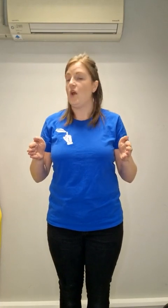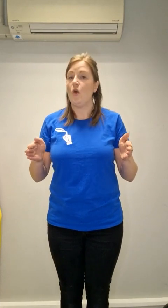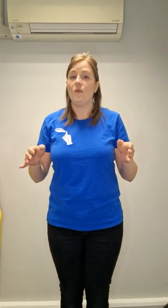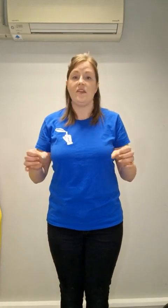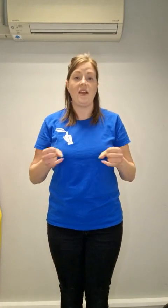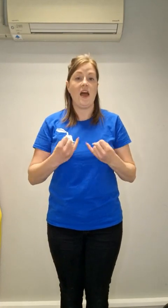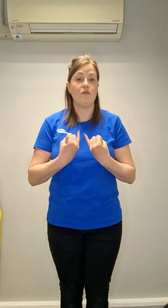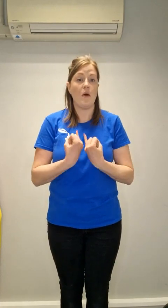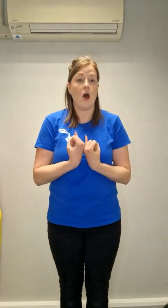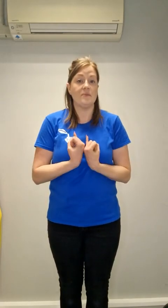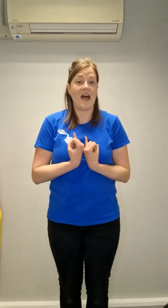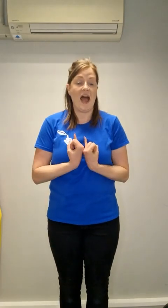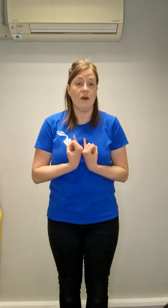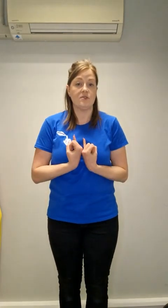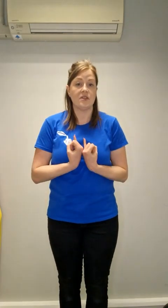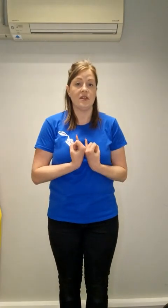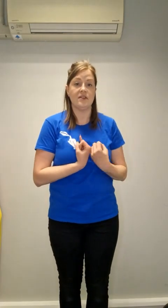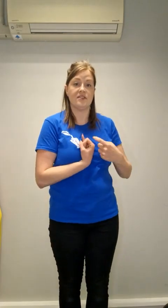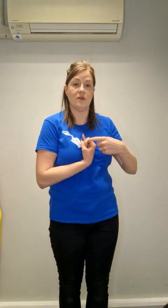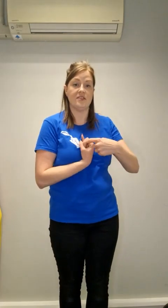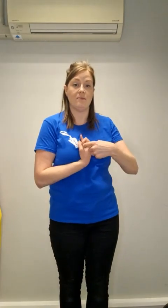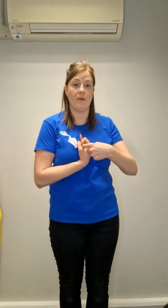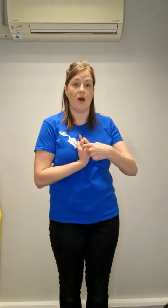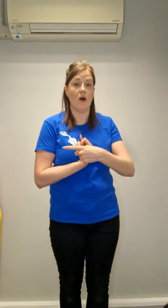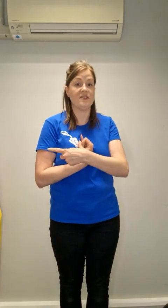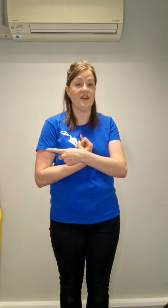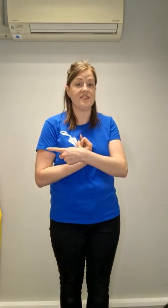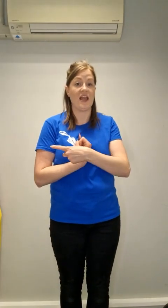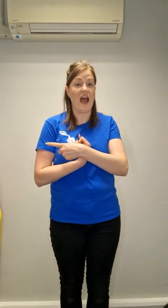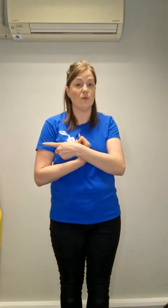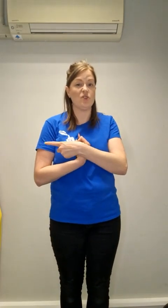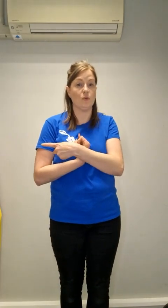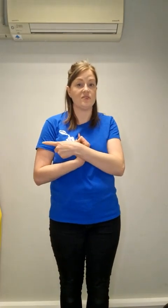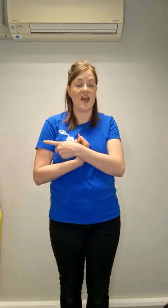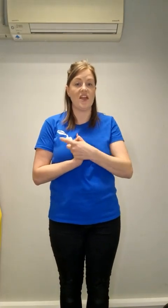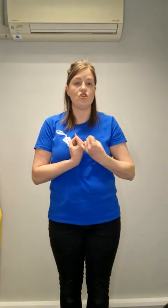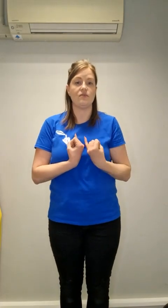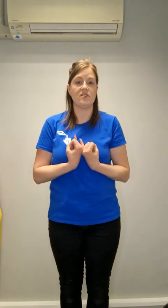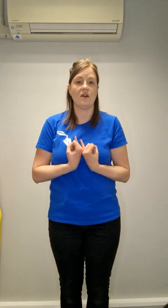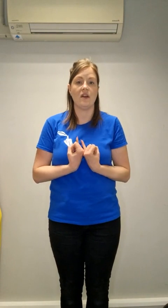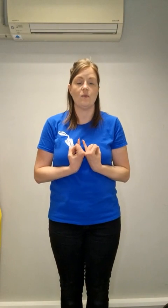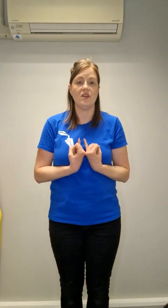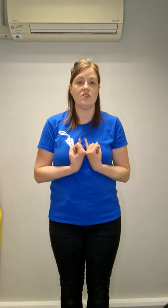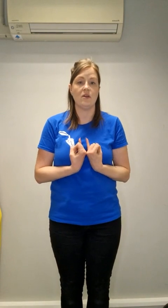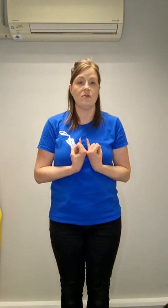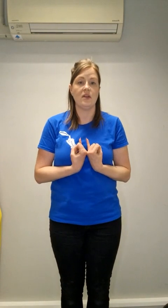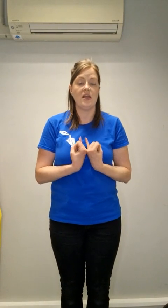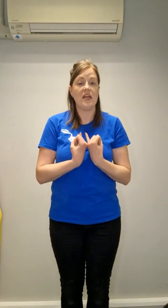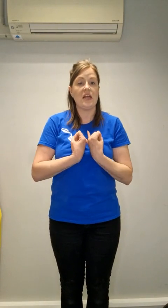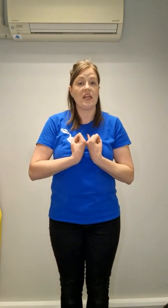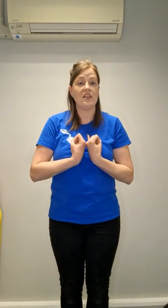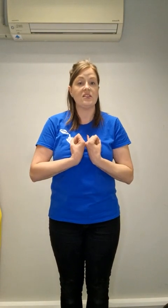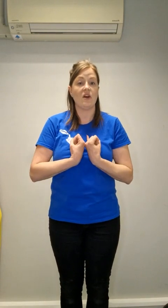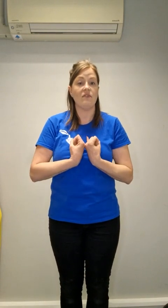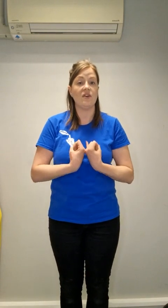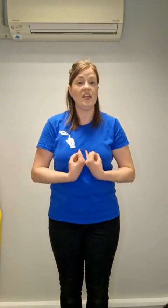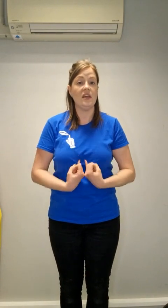We then have palms out. So you see my palm is facing out towards the edge of the signing window, like in the sign for